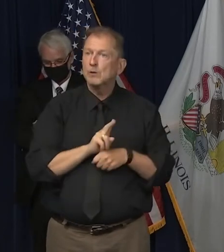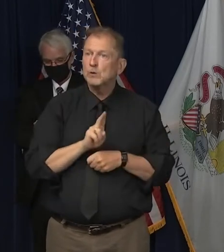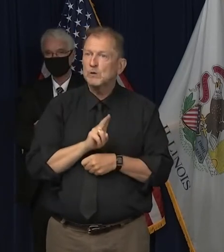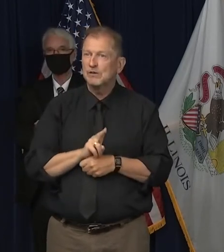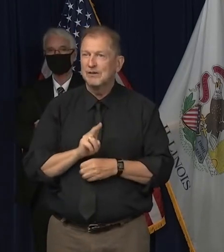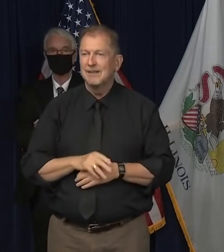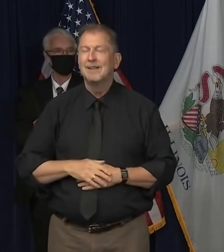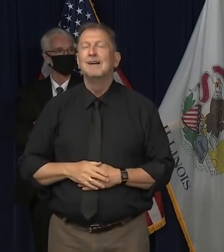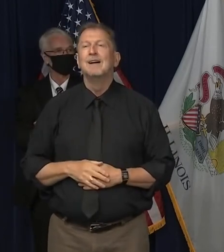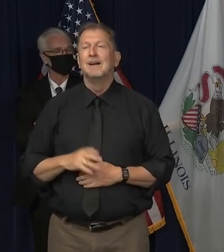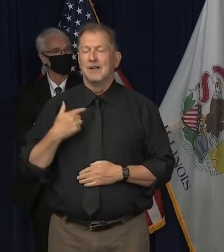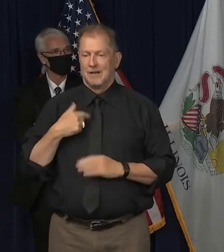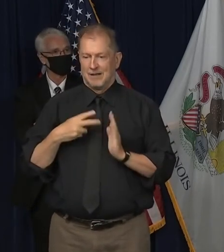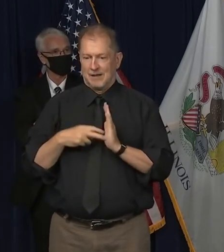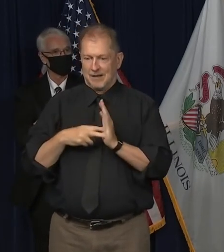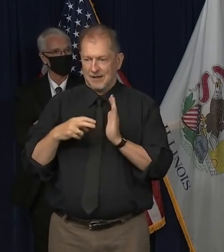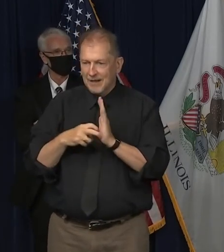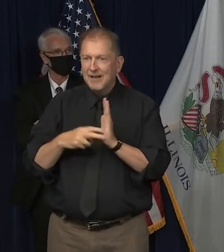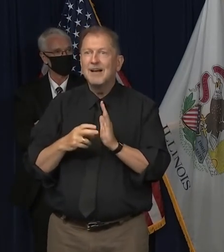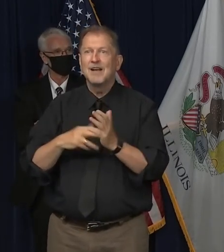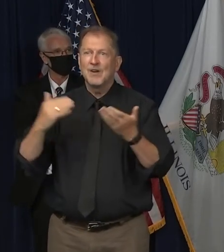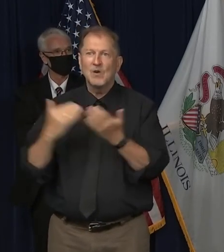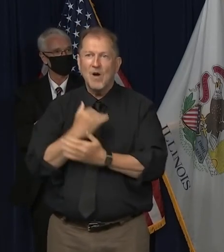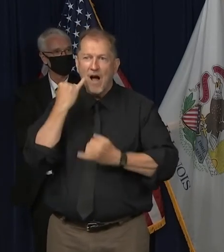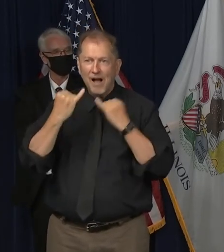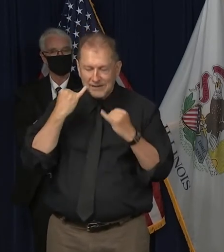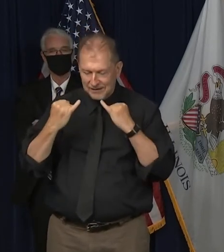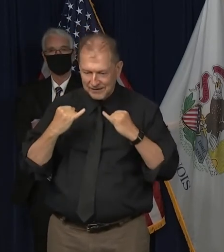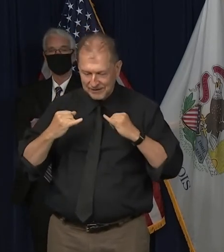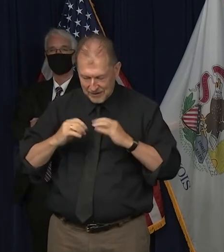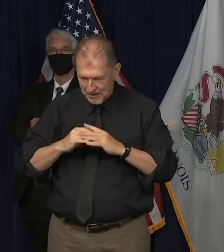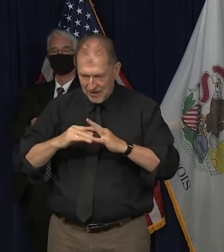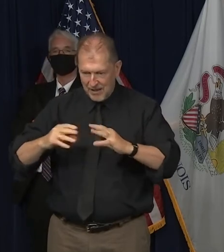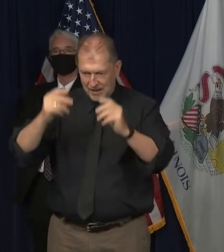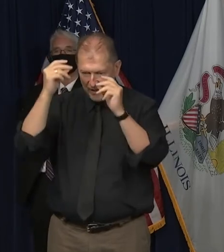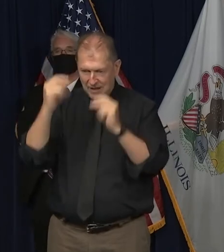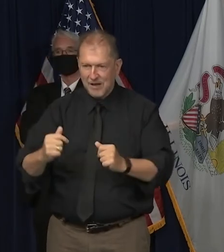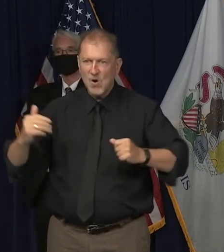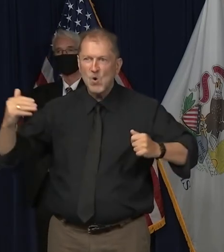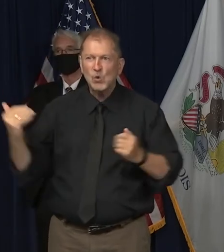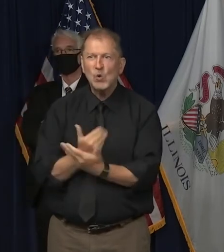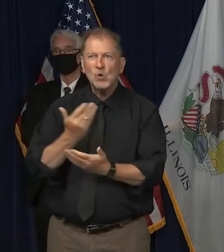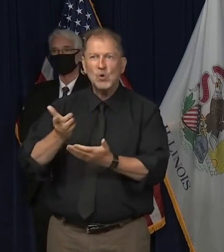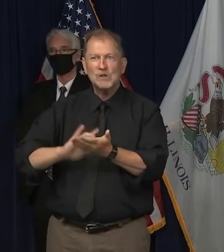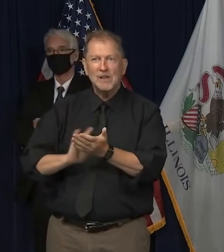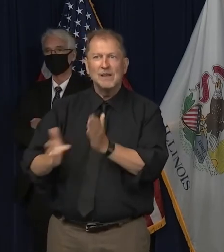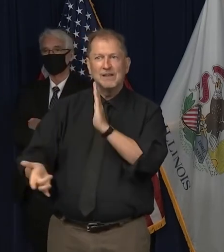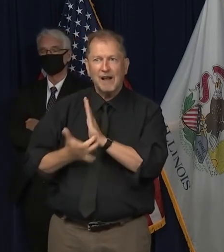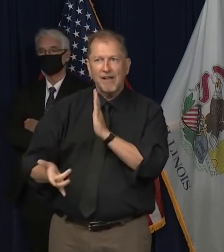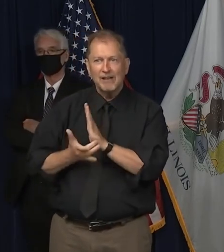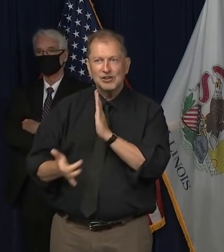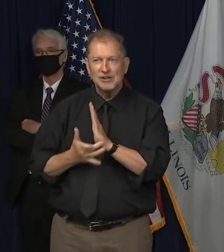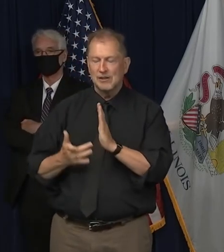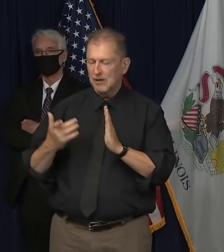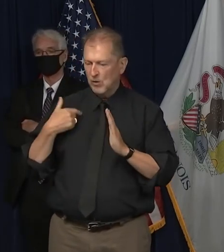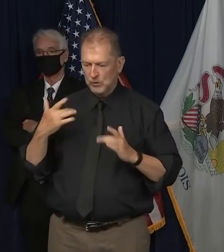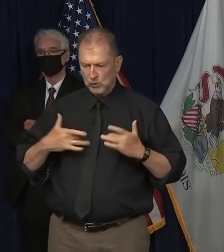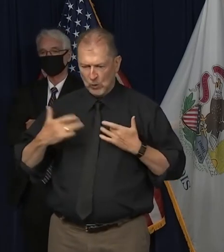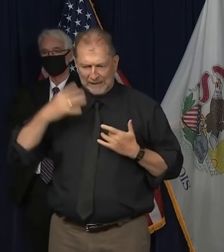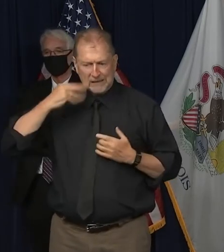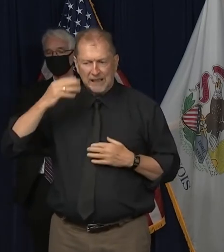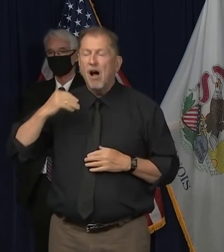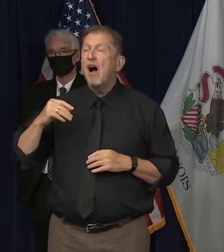scientific breakthroughs roll out before your very eyes. But that is exactly what we had the pleasure of experiencing